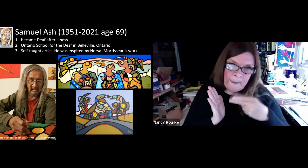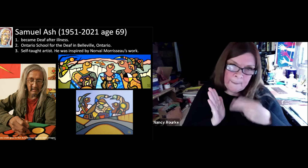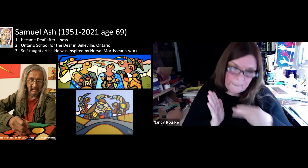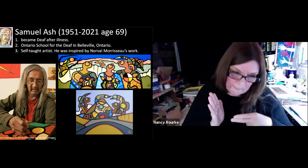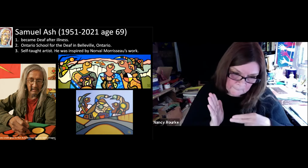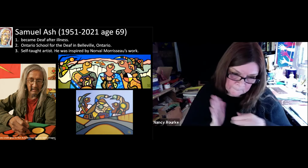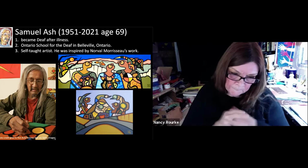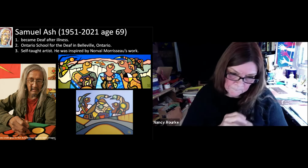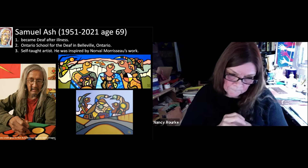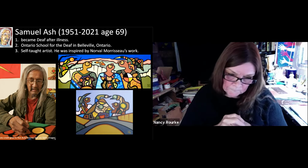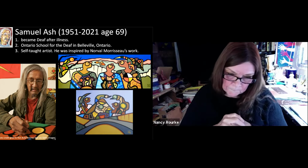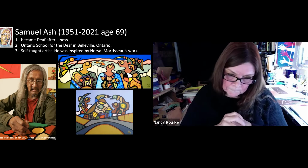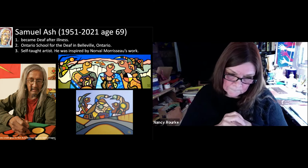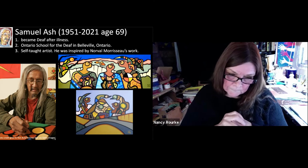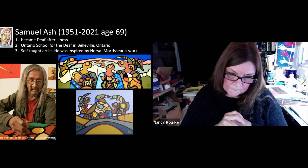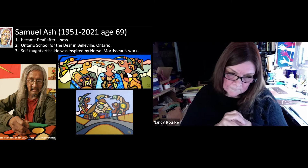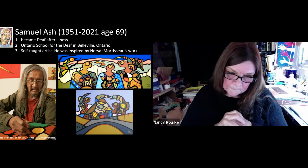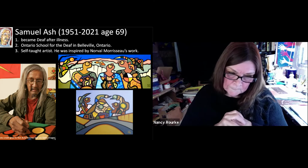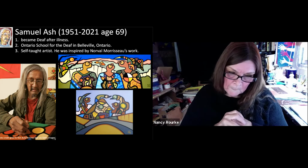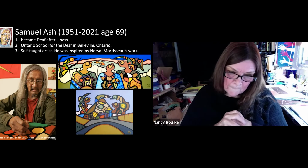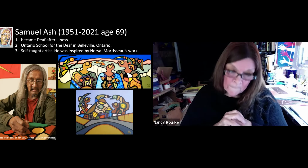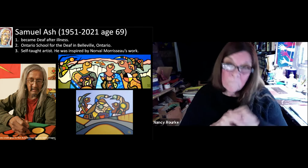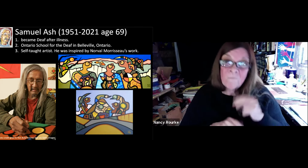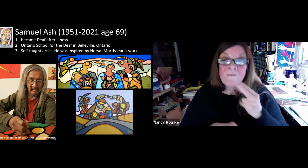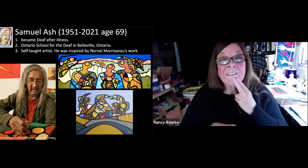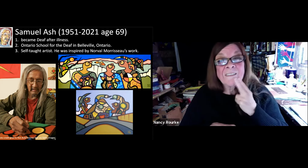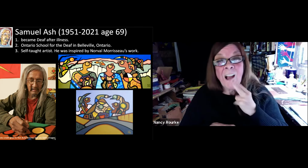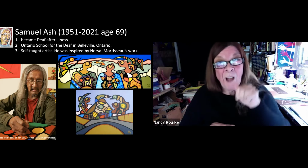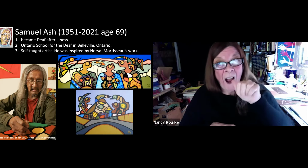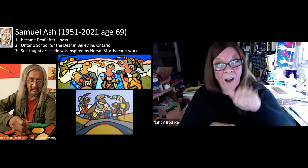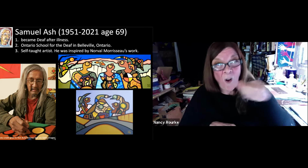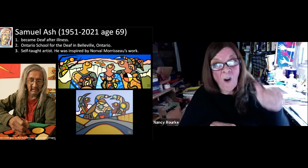program. He returned continuous focus on his painting.